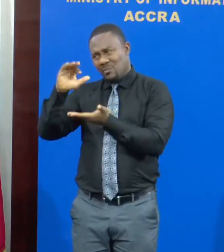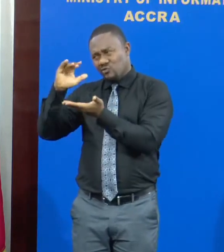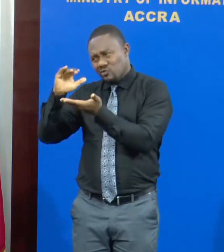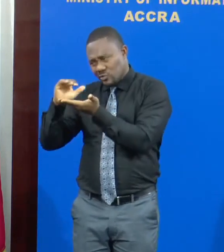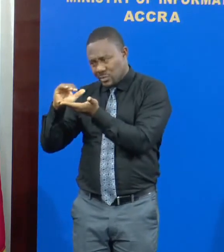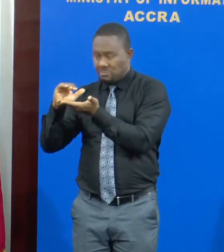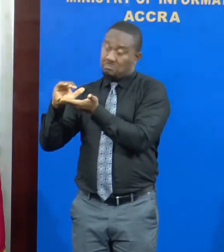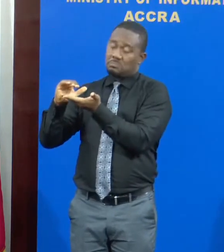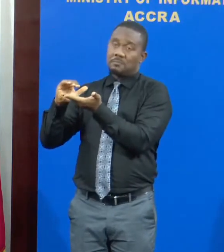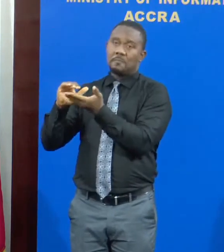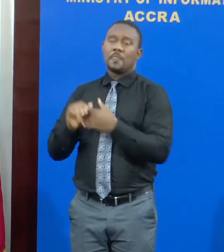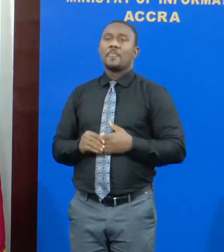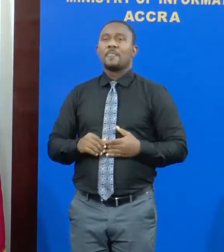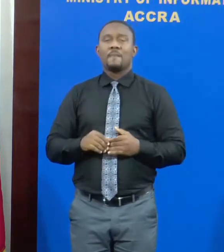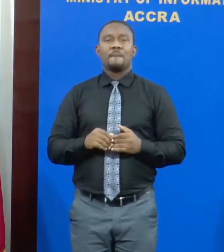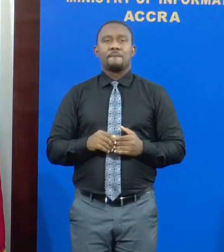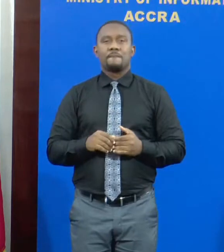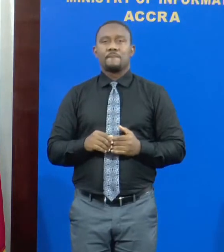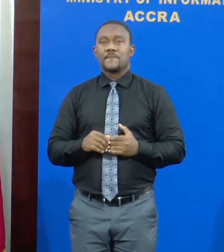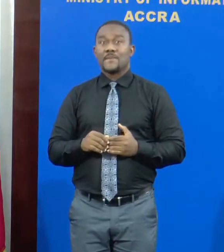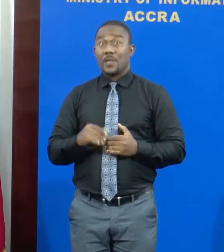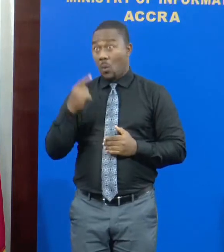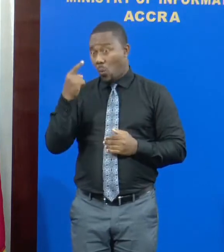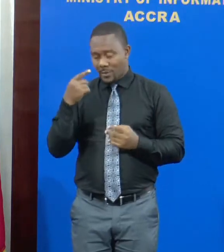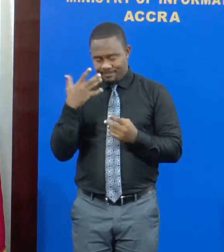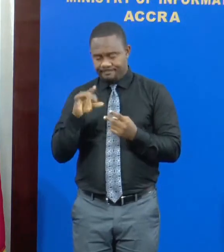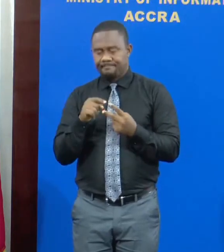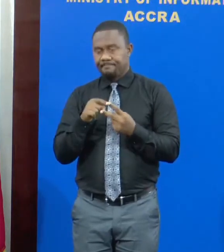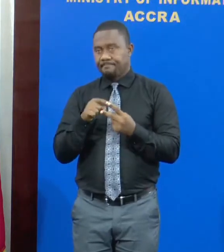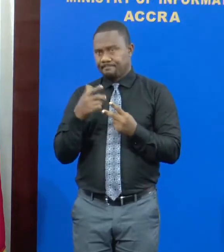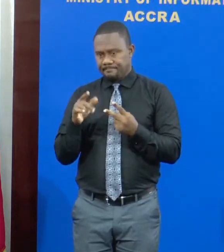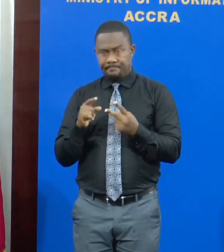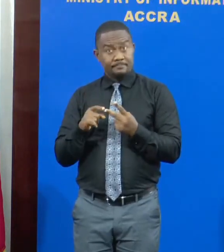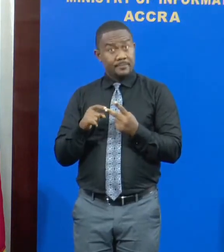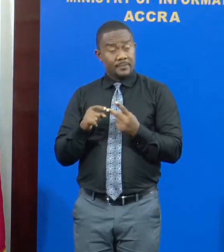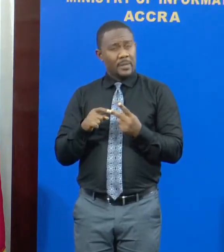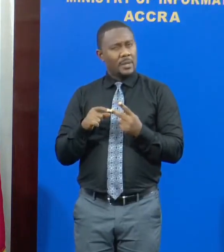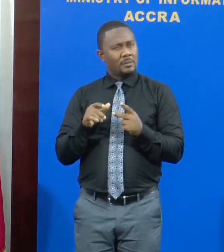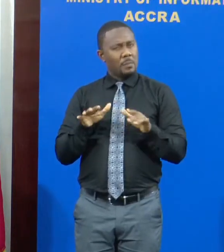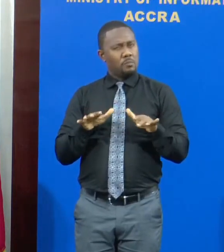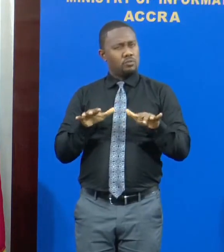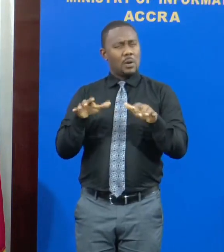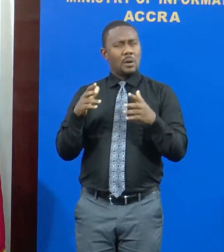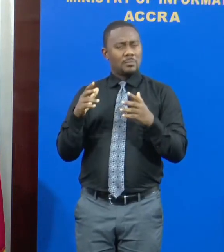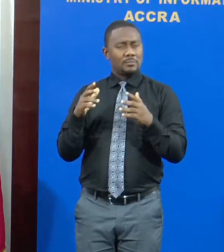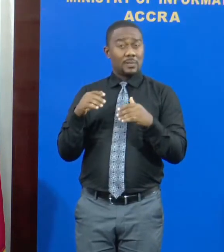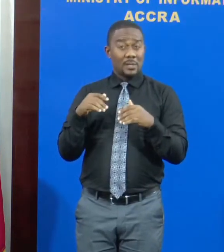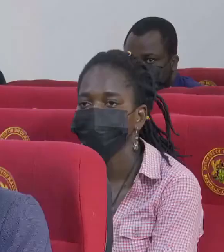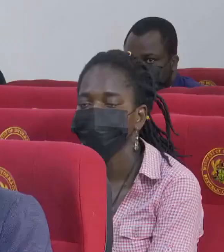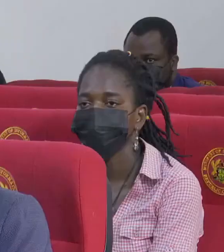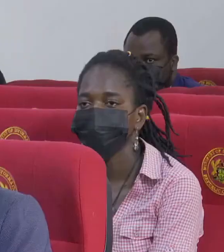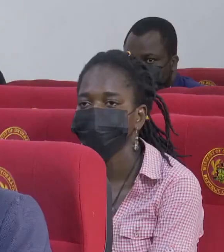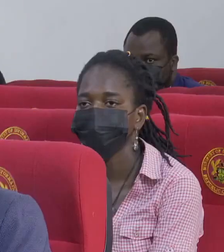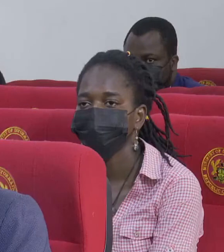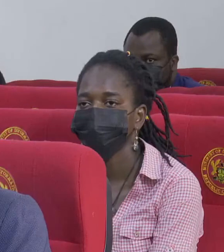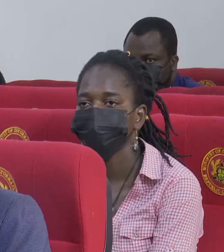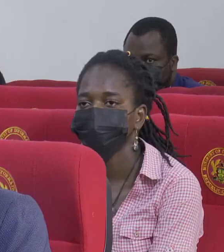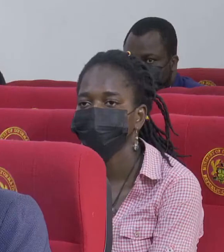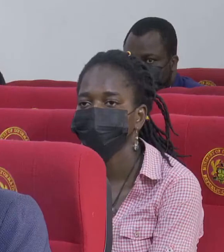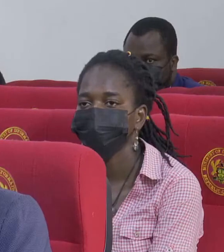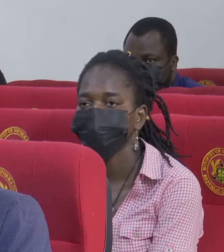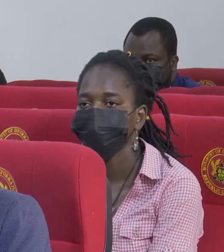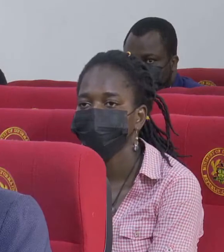So that's one. The second is, during the mass registration, there were instances where network connectivity challenges